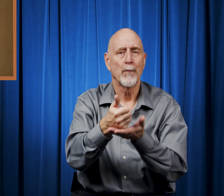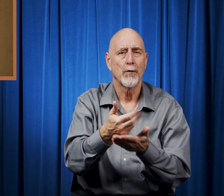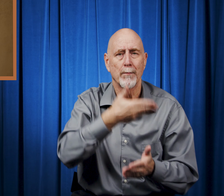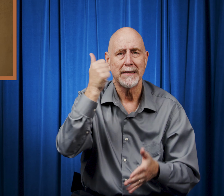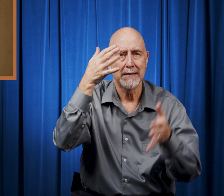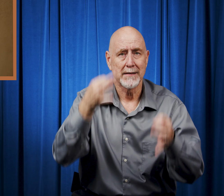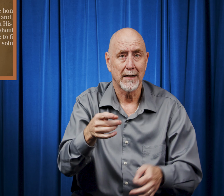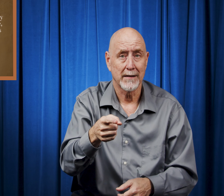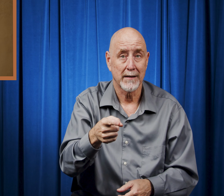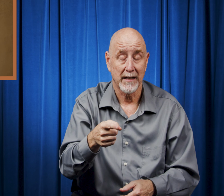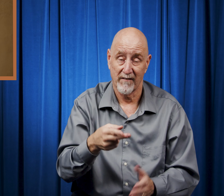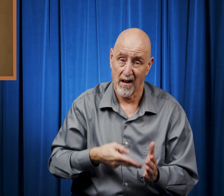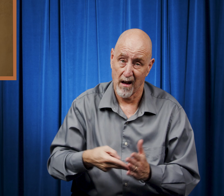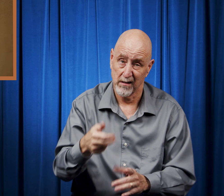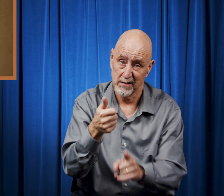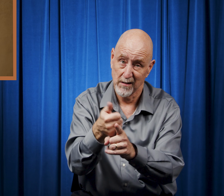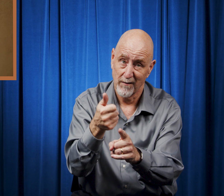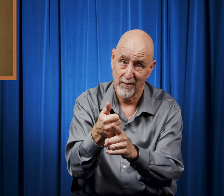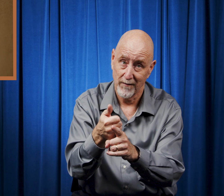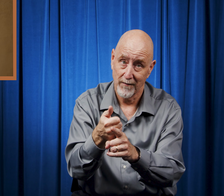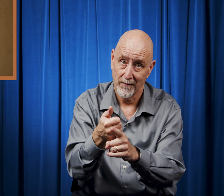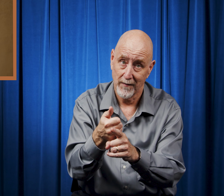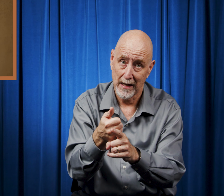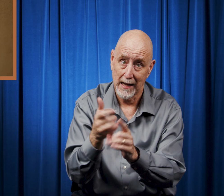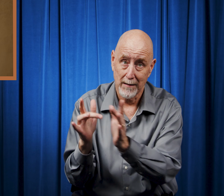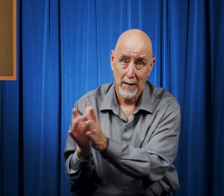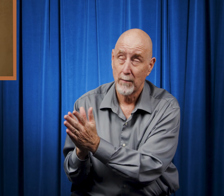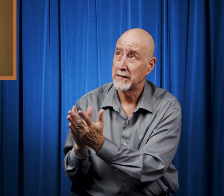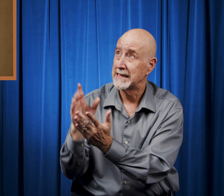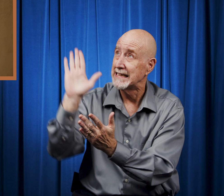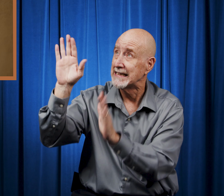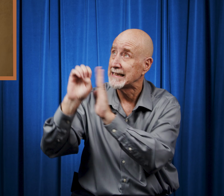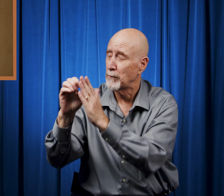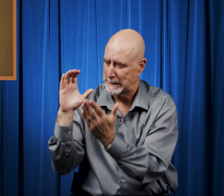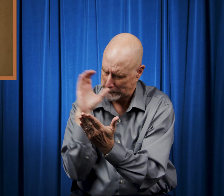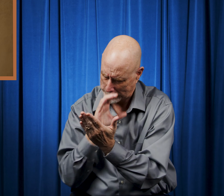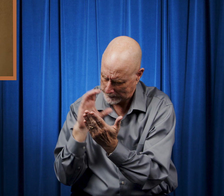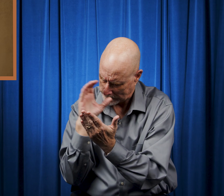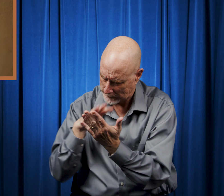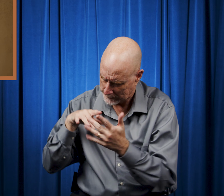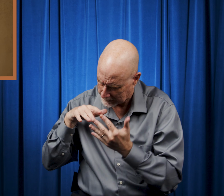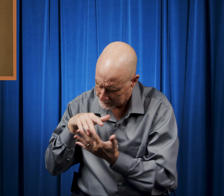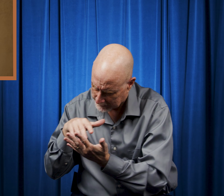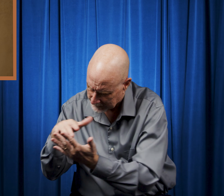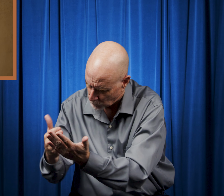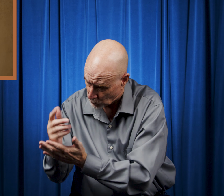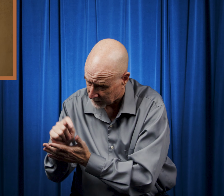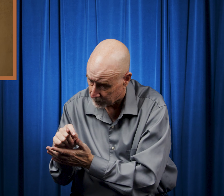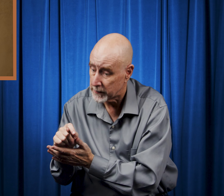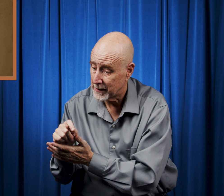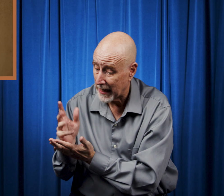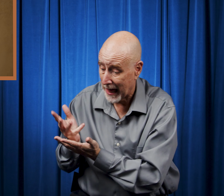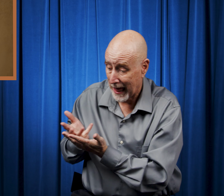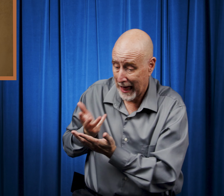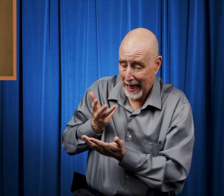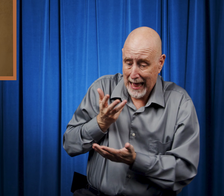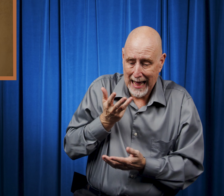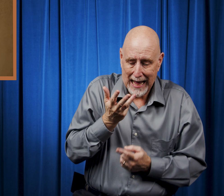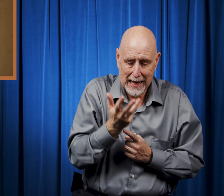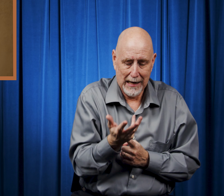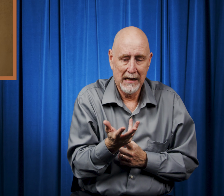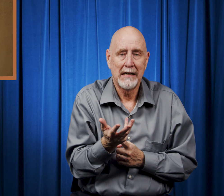best decision. And if we're honest with ourselves and genuinely look upon his example as we read about in the New